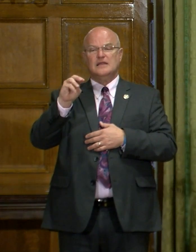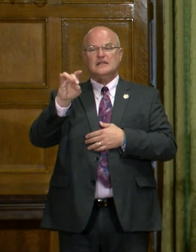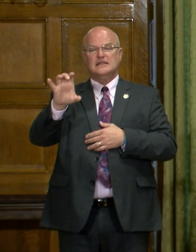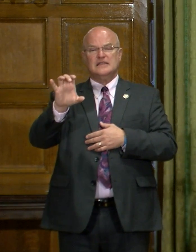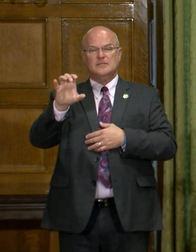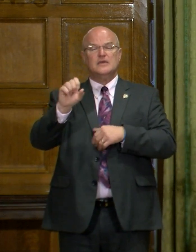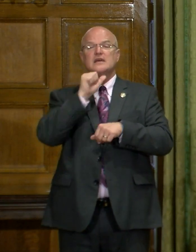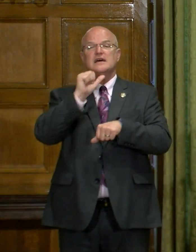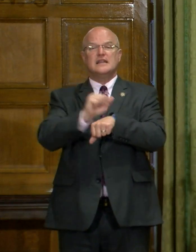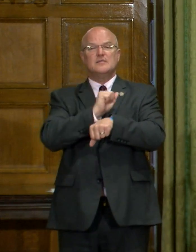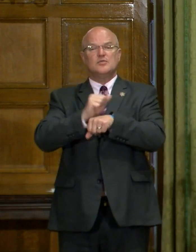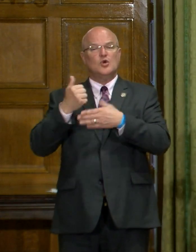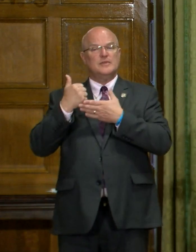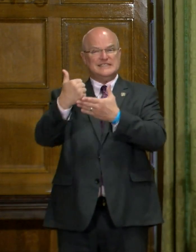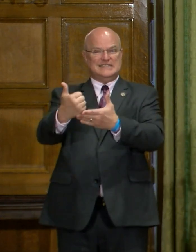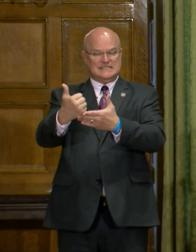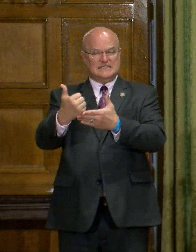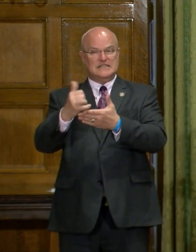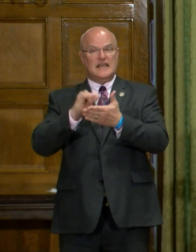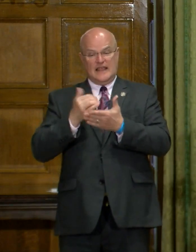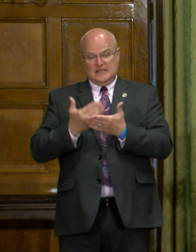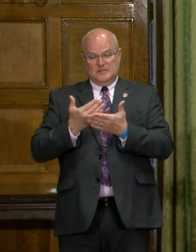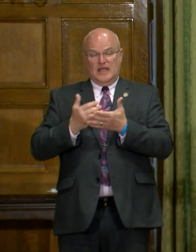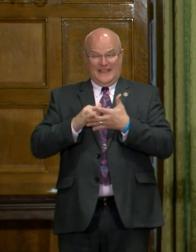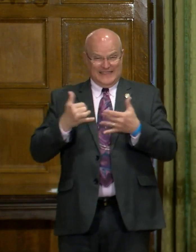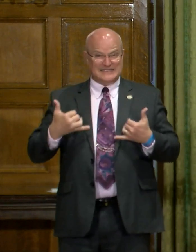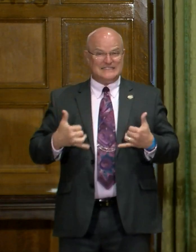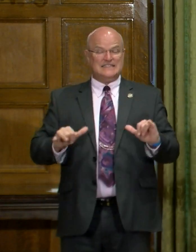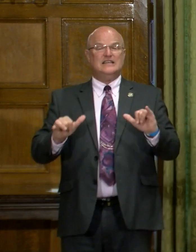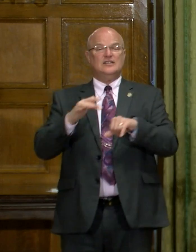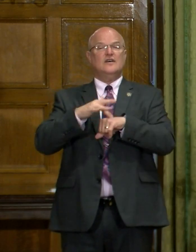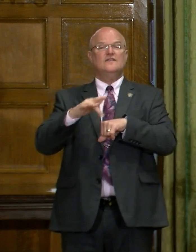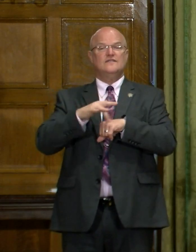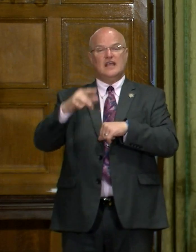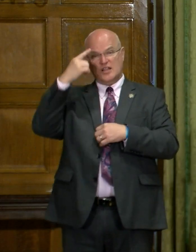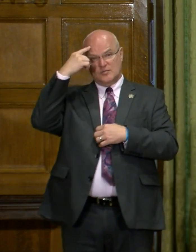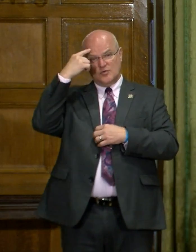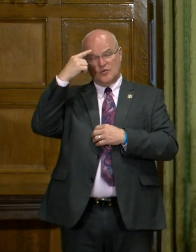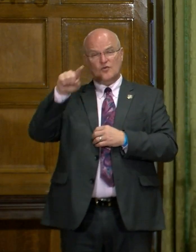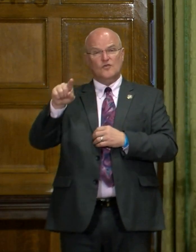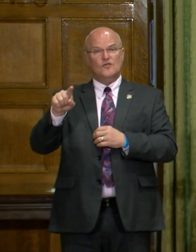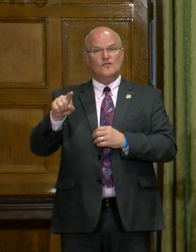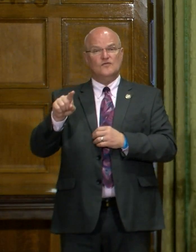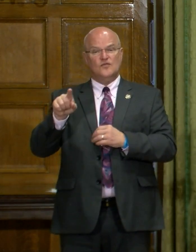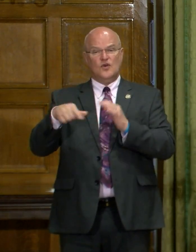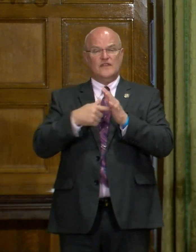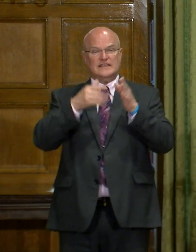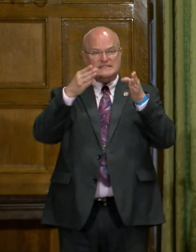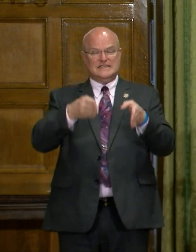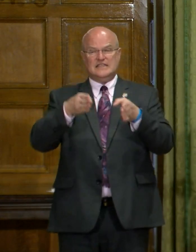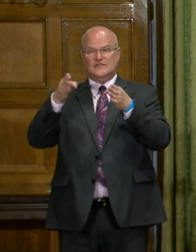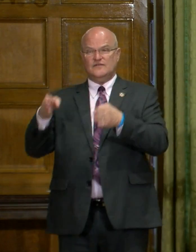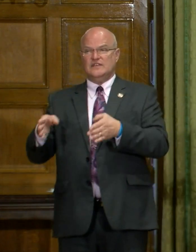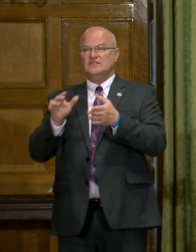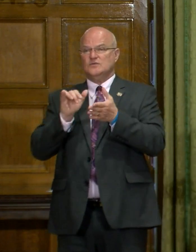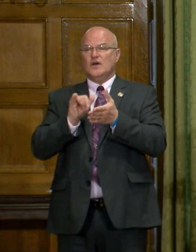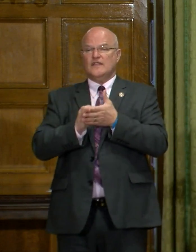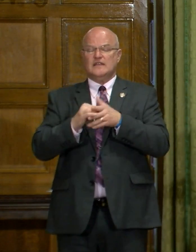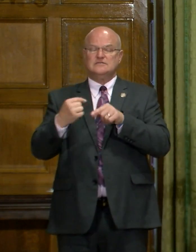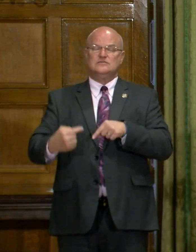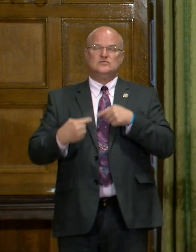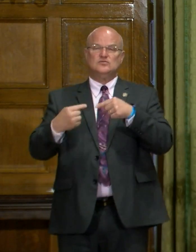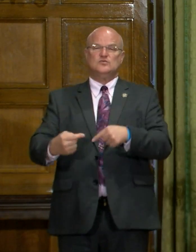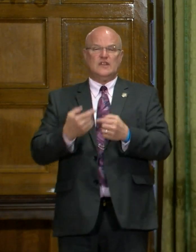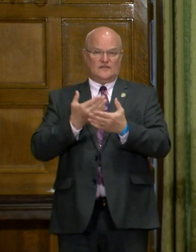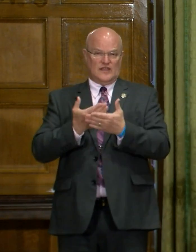unemployment assistance. And that's money that still will be available for these individuals that are